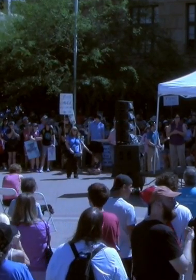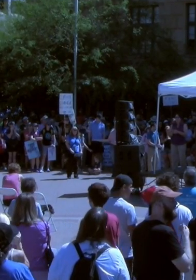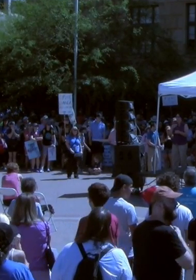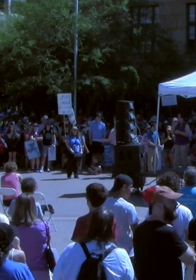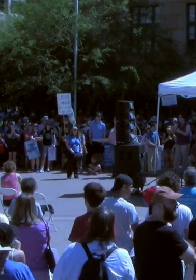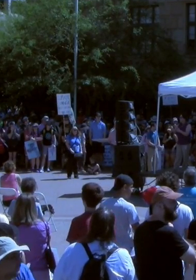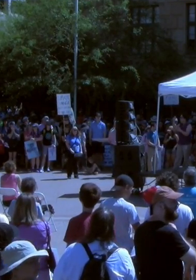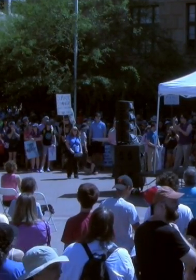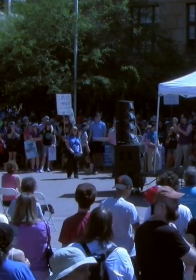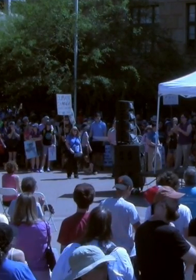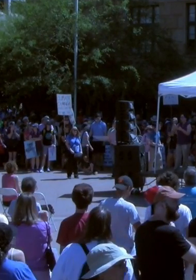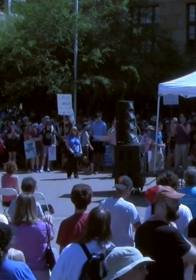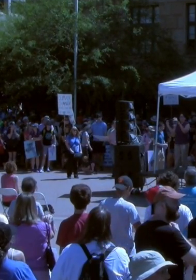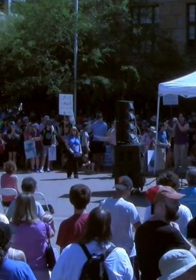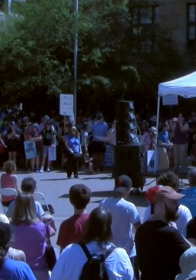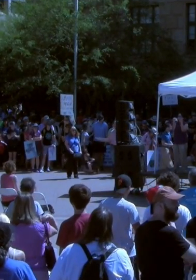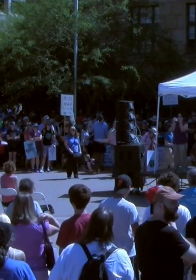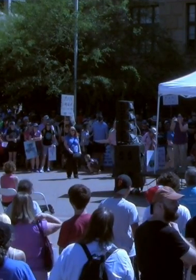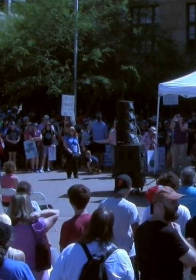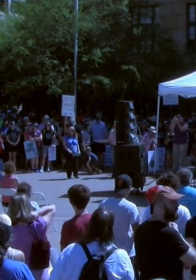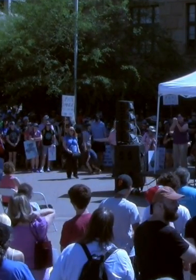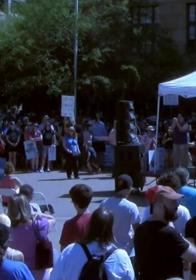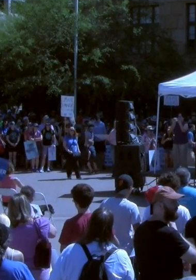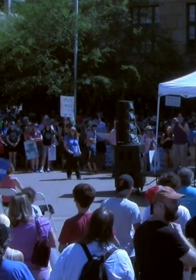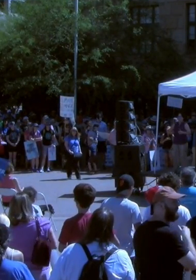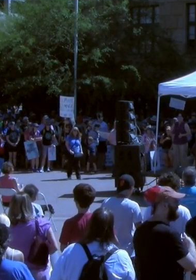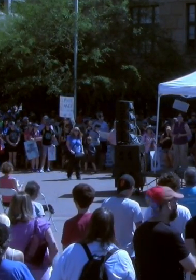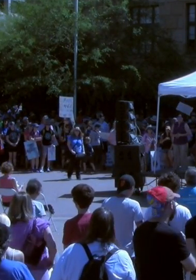Good morning, fellow believers.